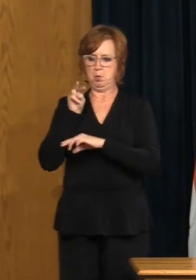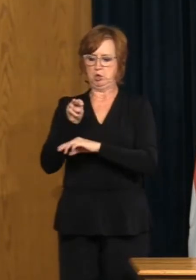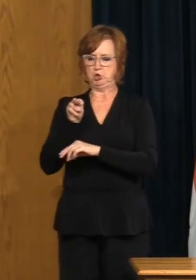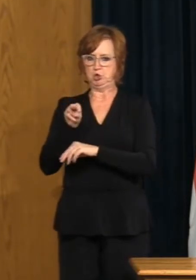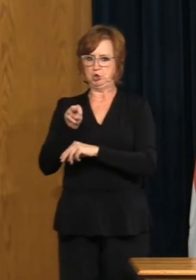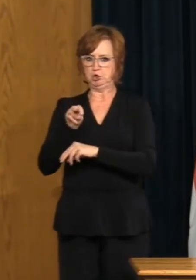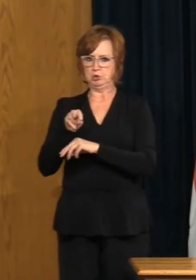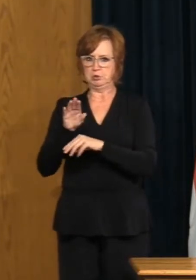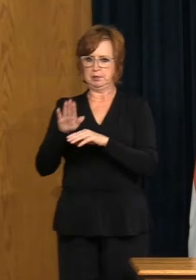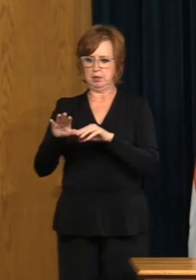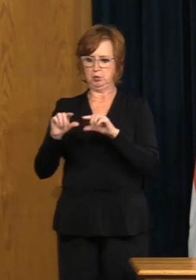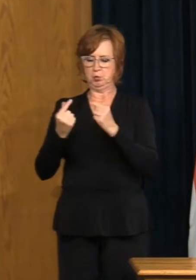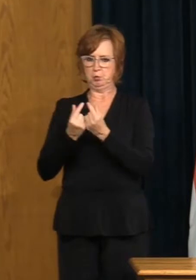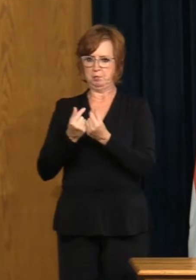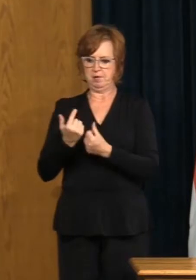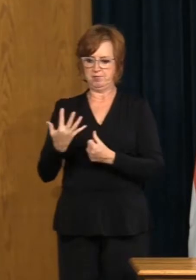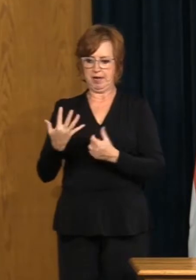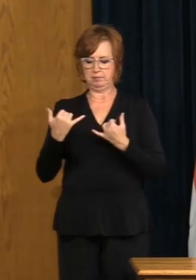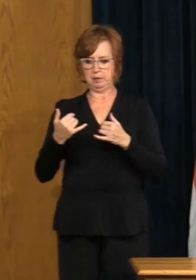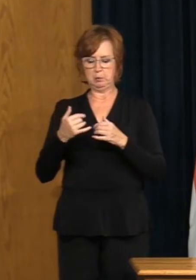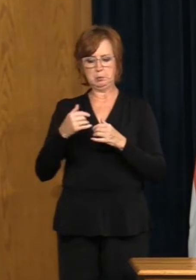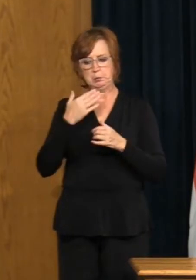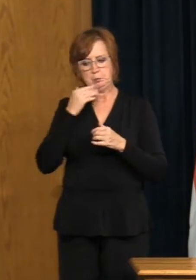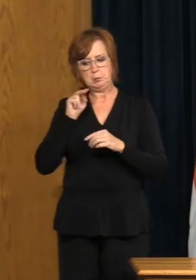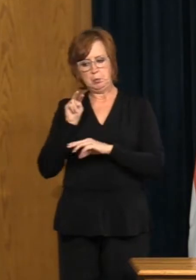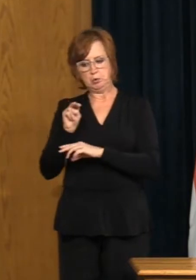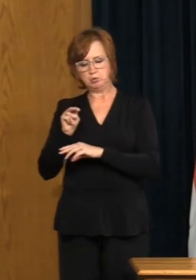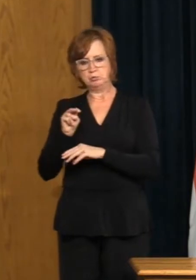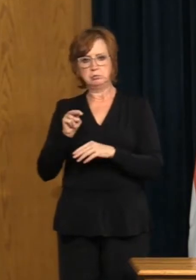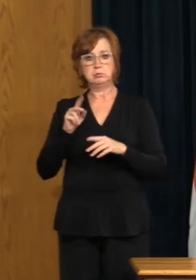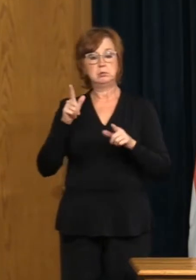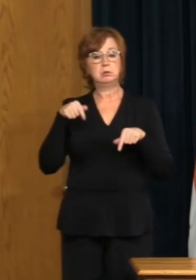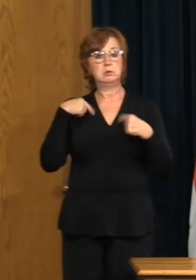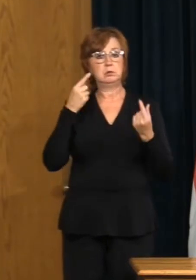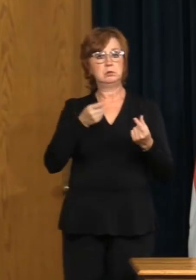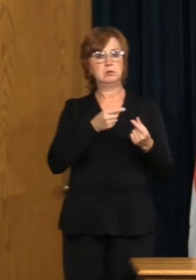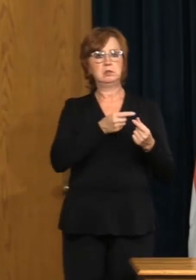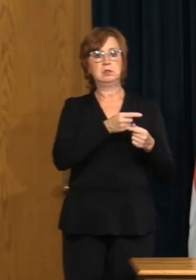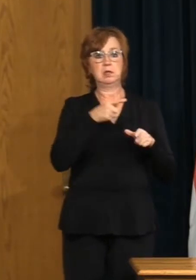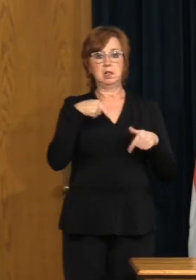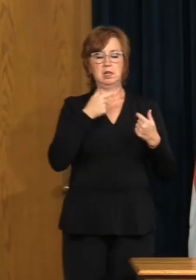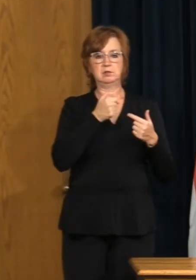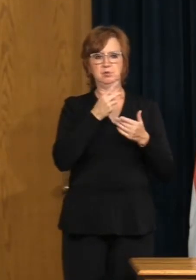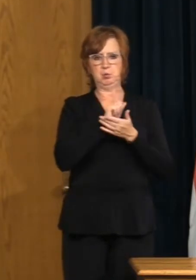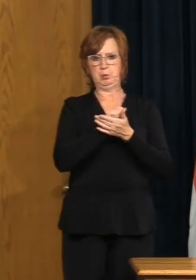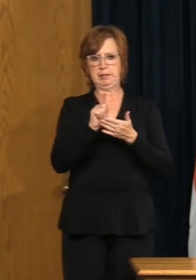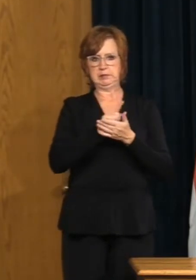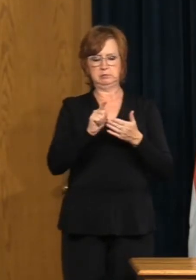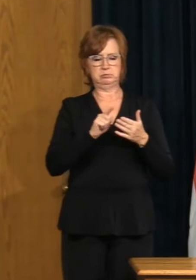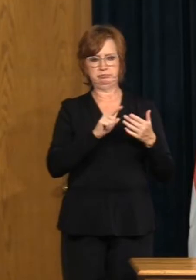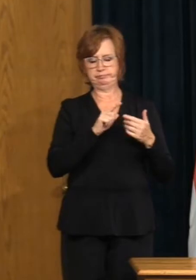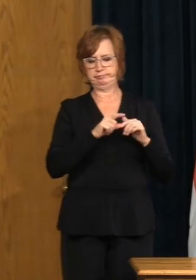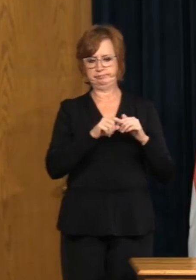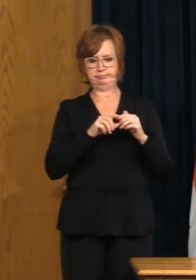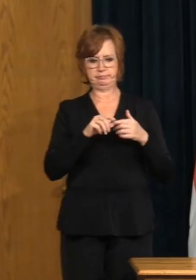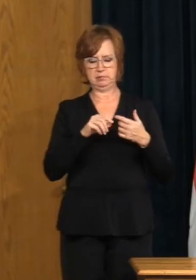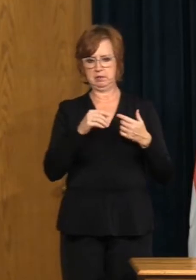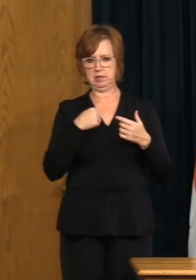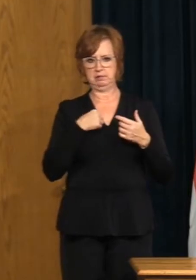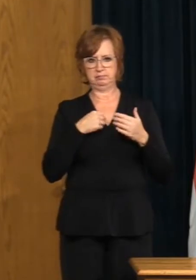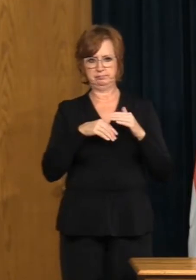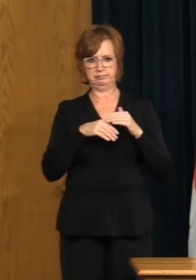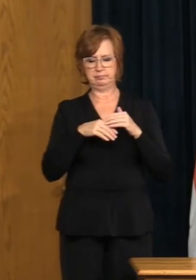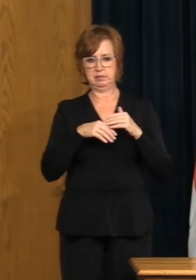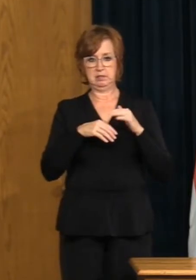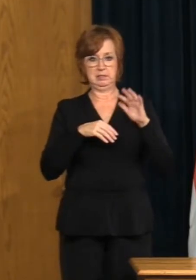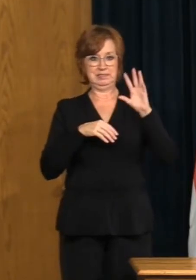look at it on a week-by-week basis, it has been a handful, less than 5 out of 30 to 60 cases